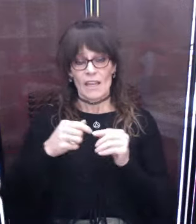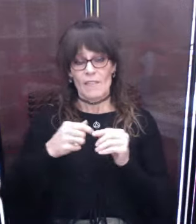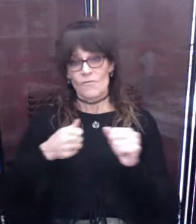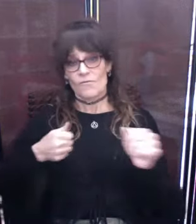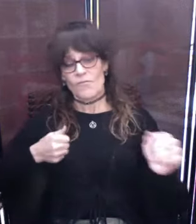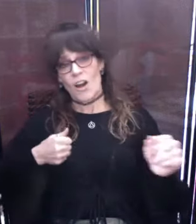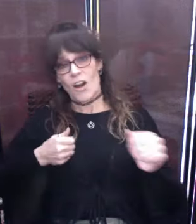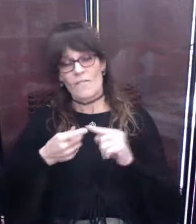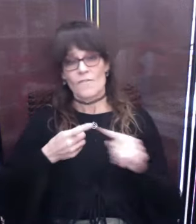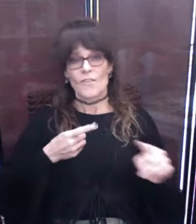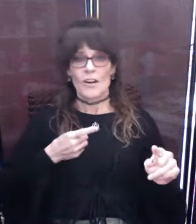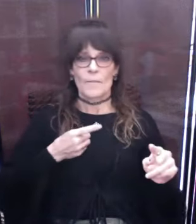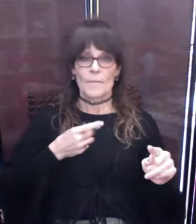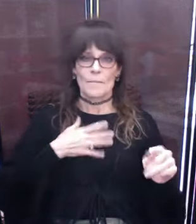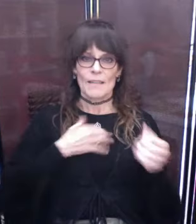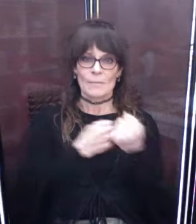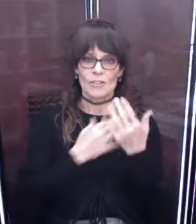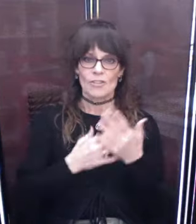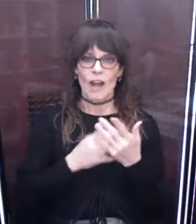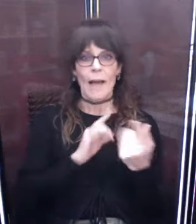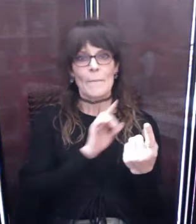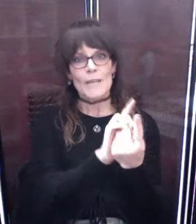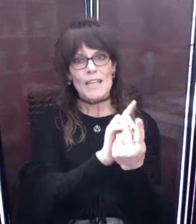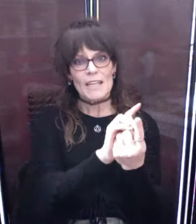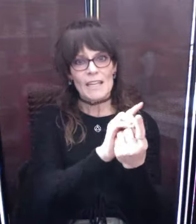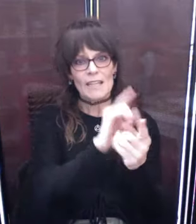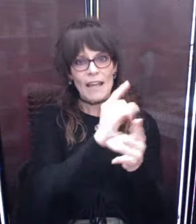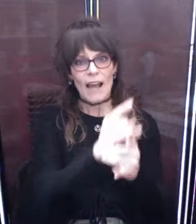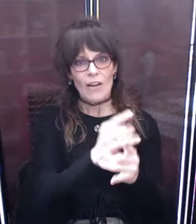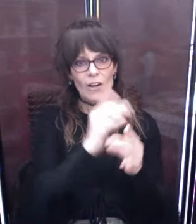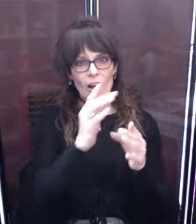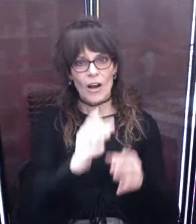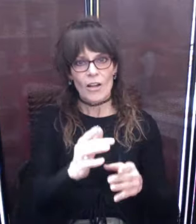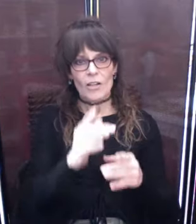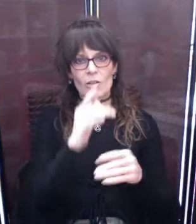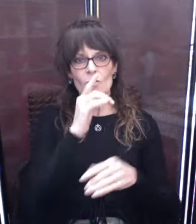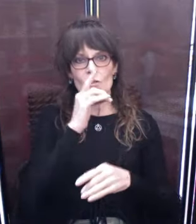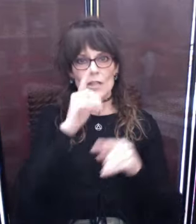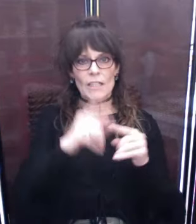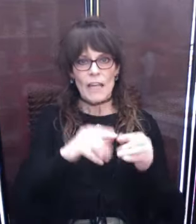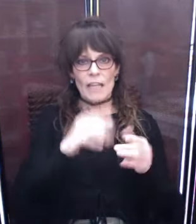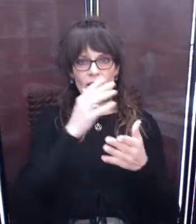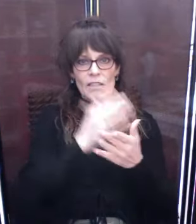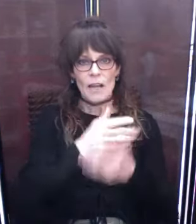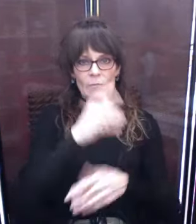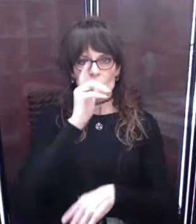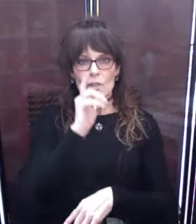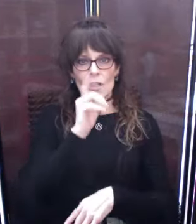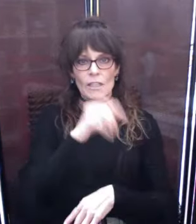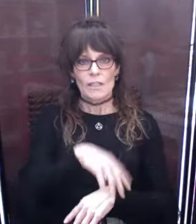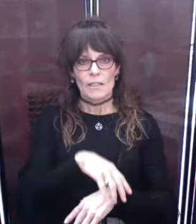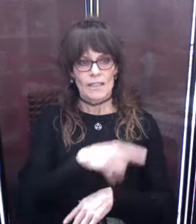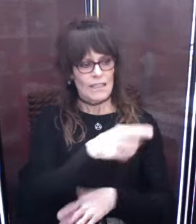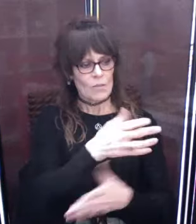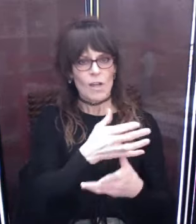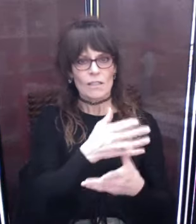I'm there, I meet an alcoholic that can't stop drinking. And he wants to stop drinking. And I realize that the only message